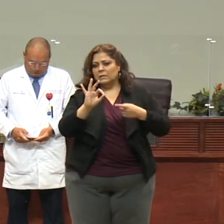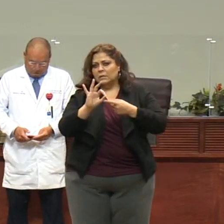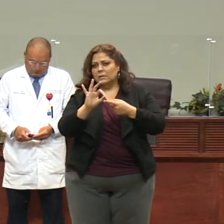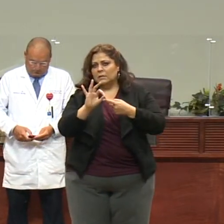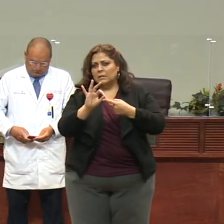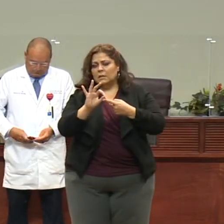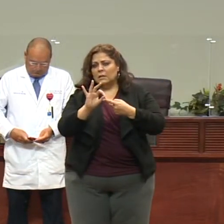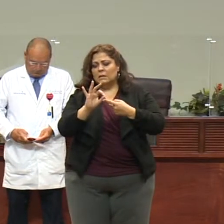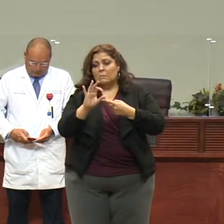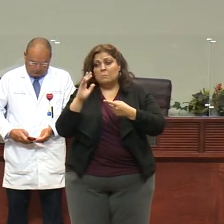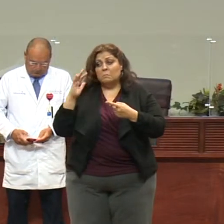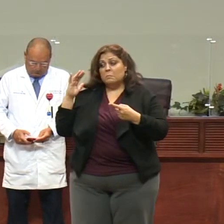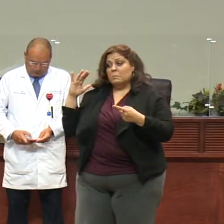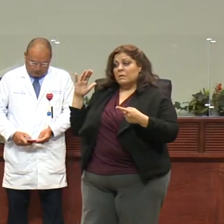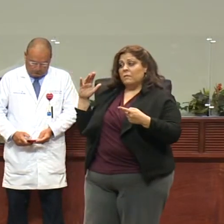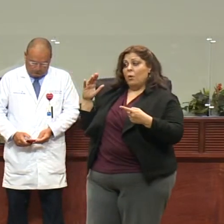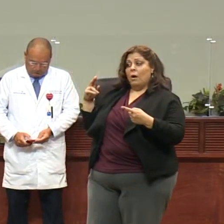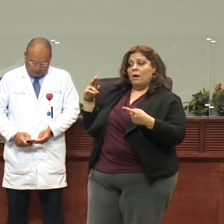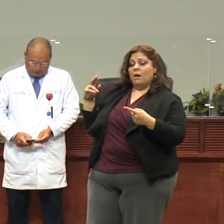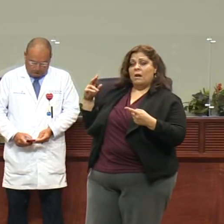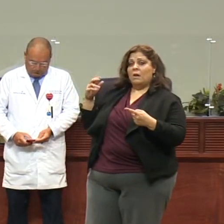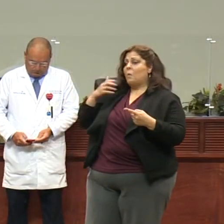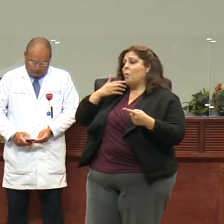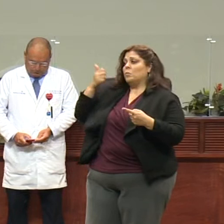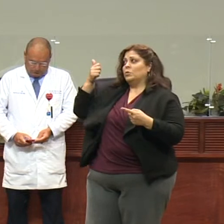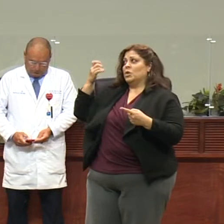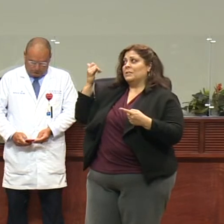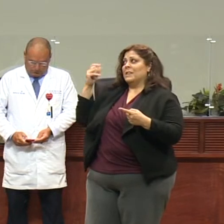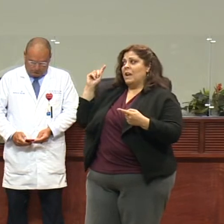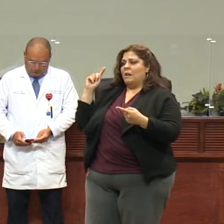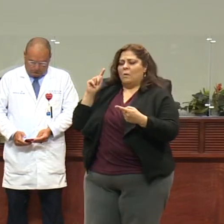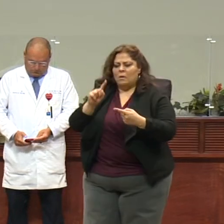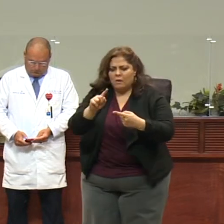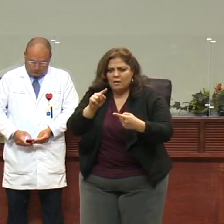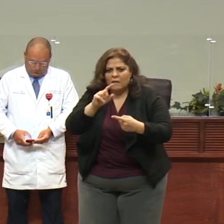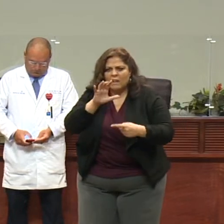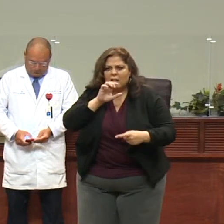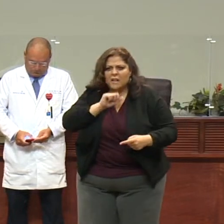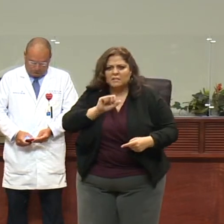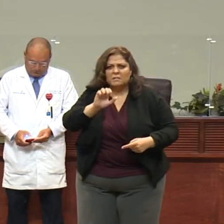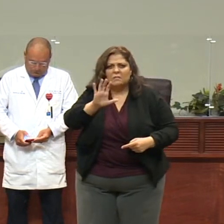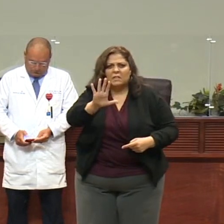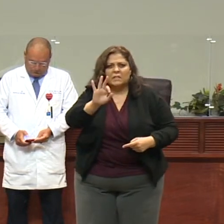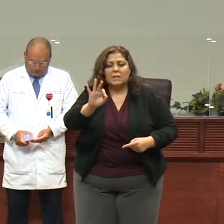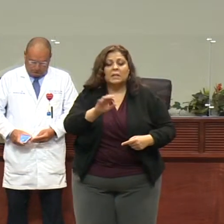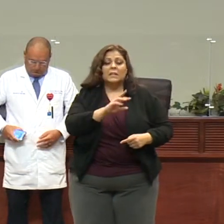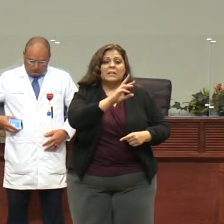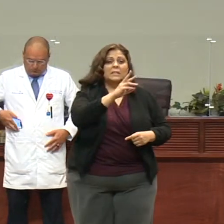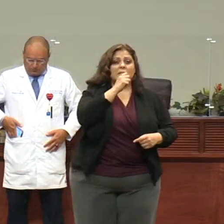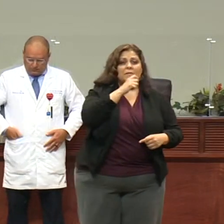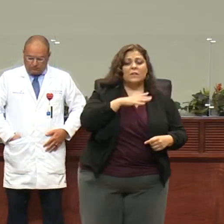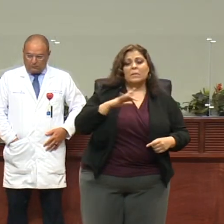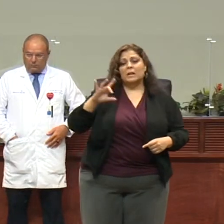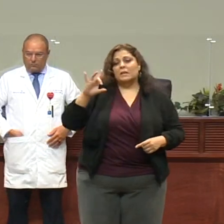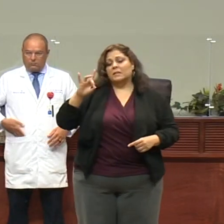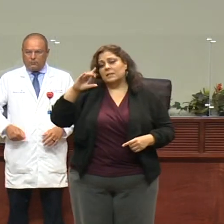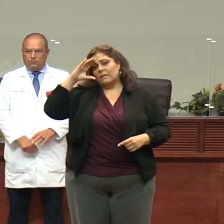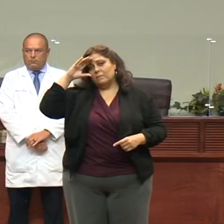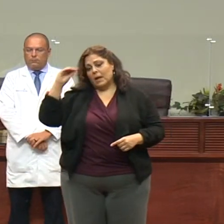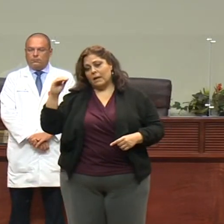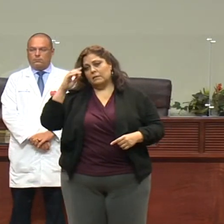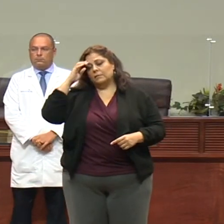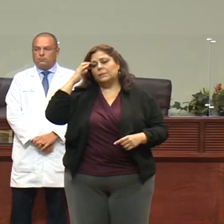median age is a lot lower than we had experienced in the past. There were 6 female, 7 male.